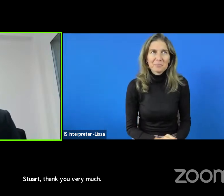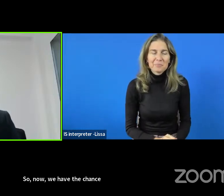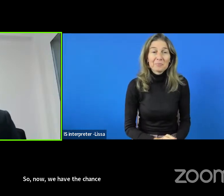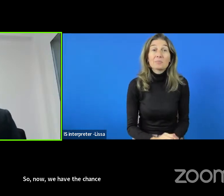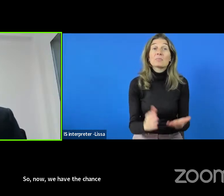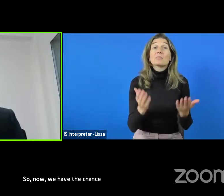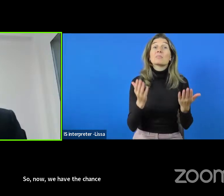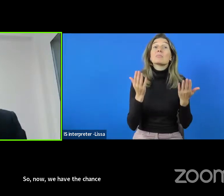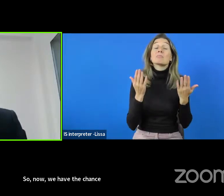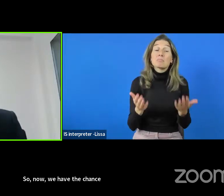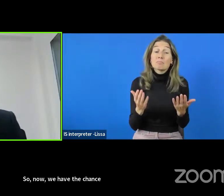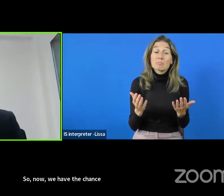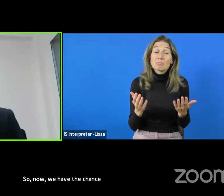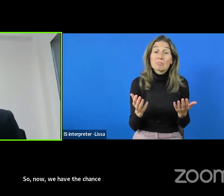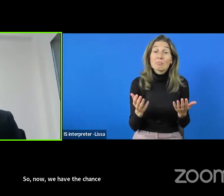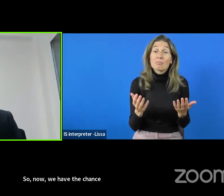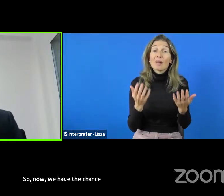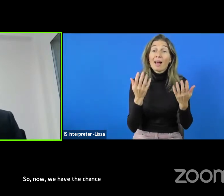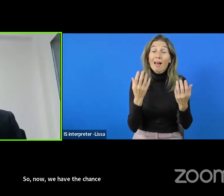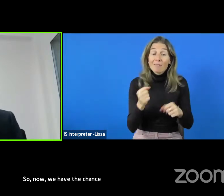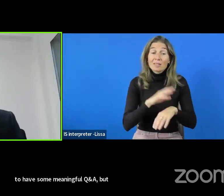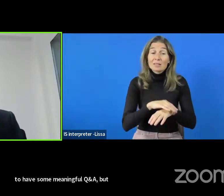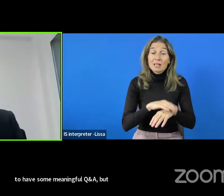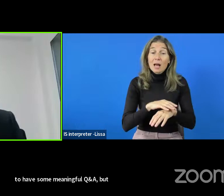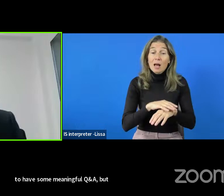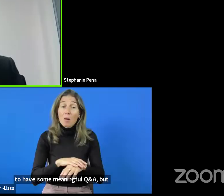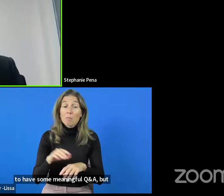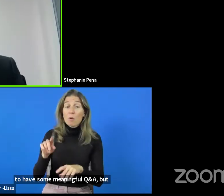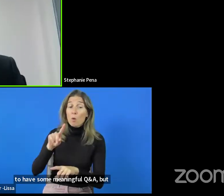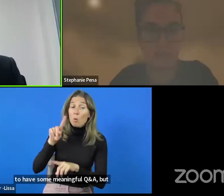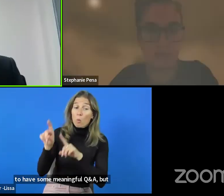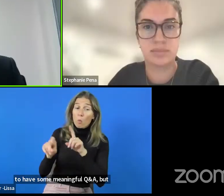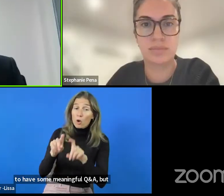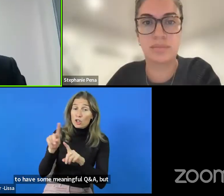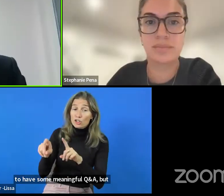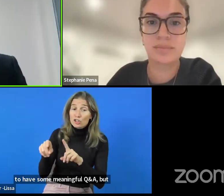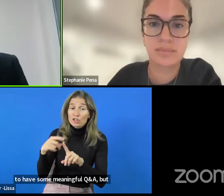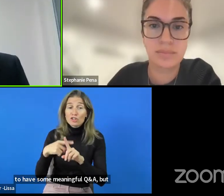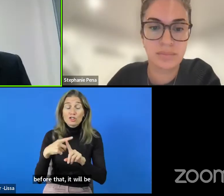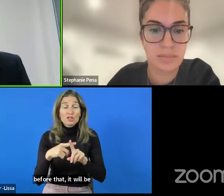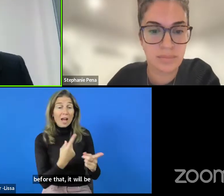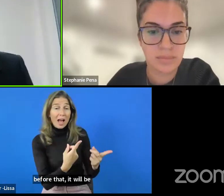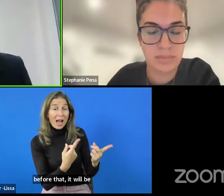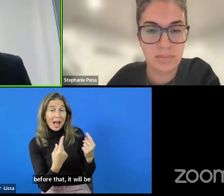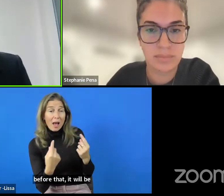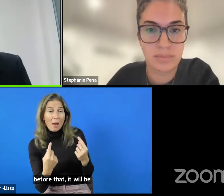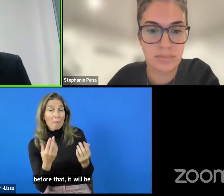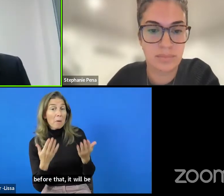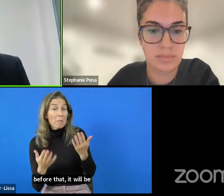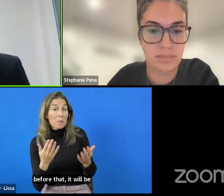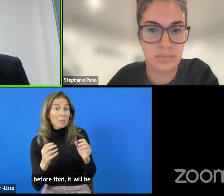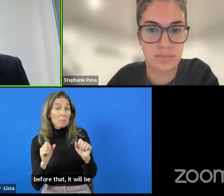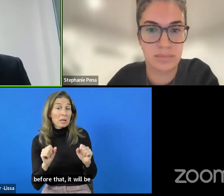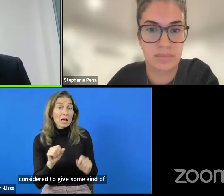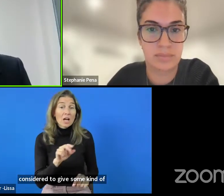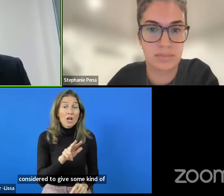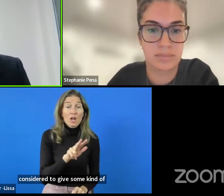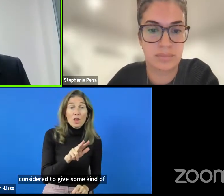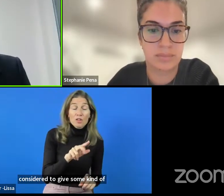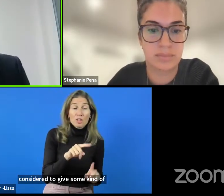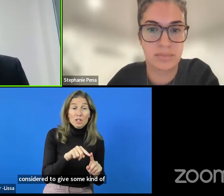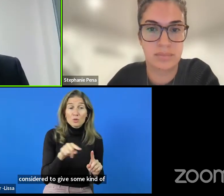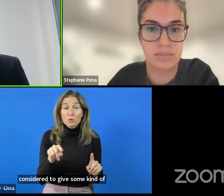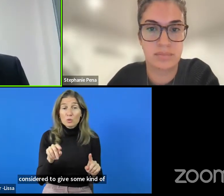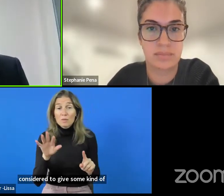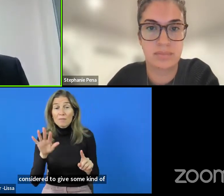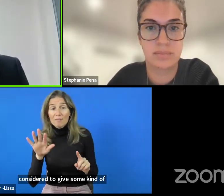for a Q&A, but before that, it would be considerate to give some kind of 3-5 minutes to interpreters,